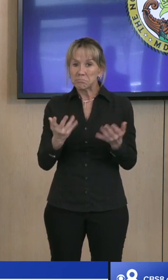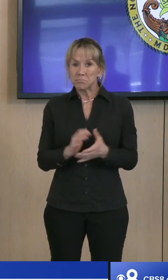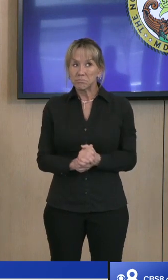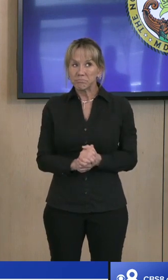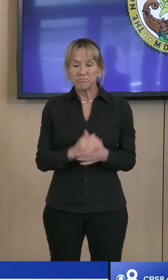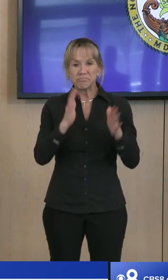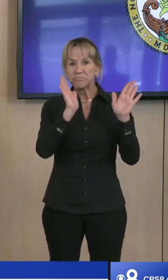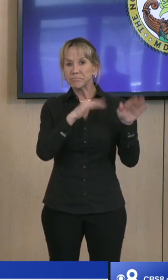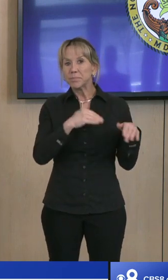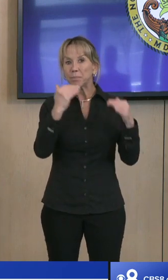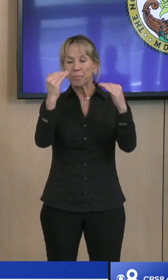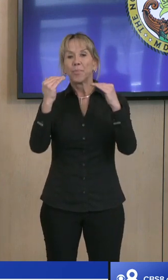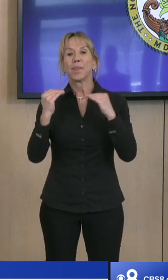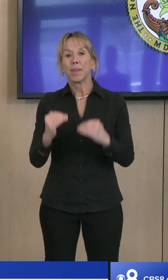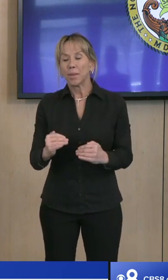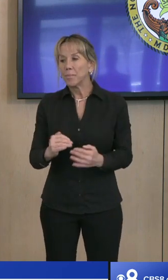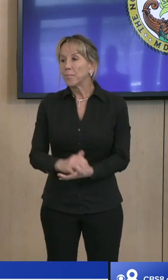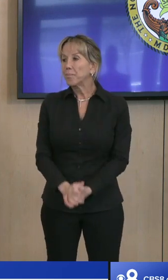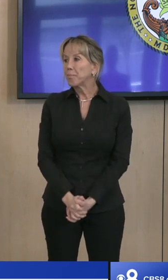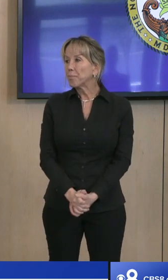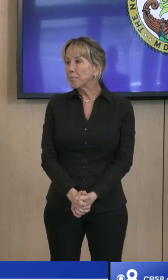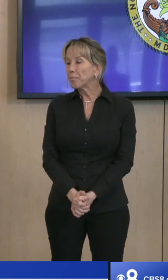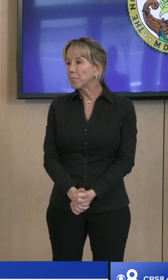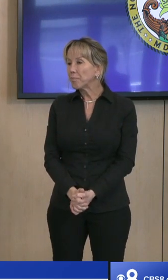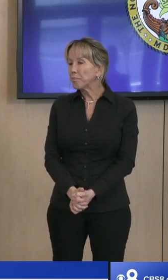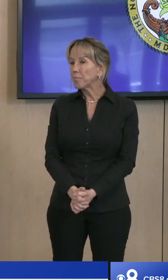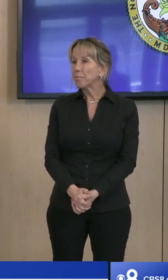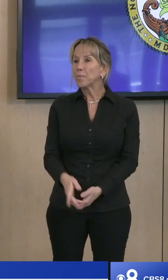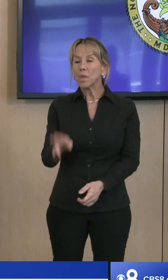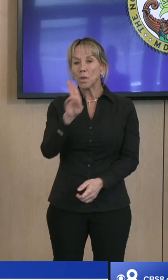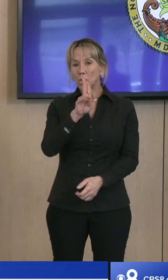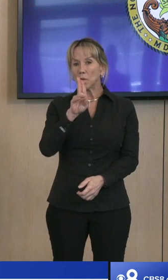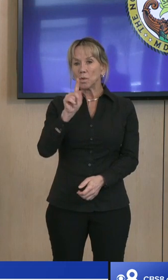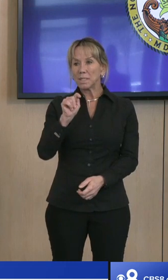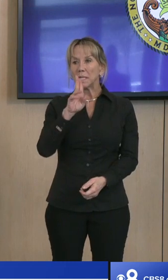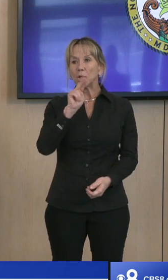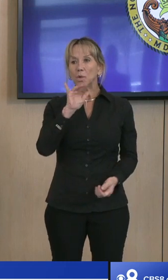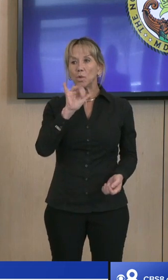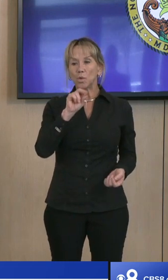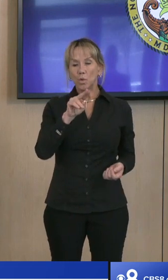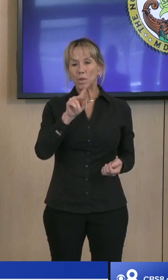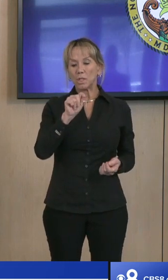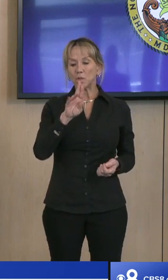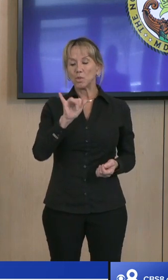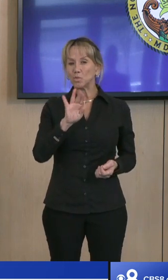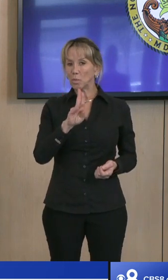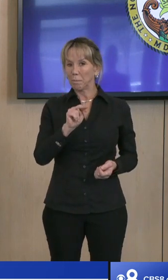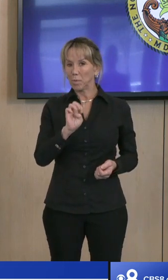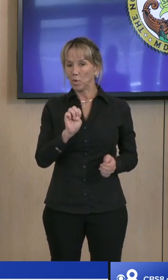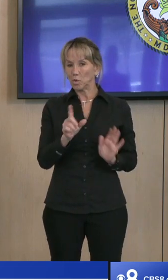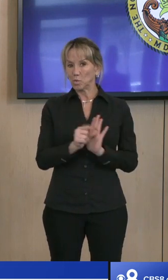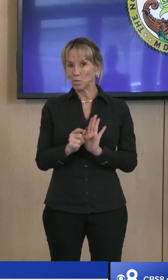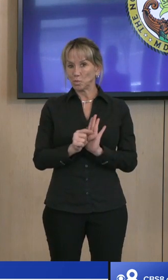Okay, let's go to the next caller. Union Tribune, will you please state your name and question?